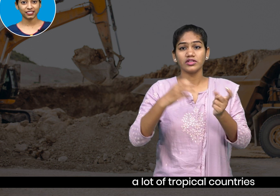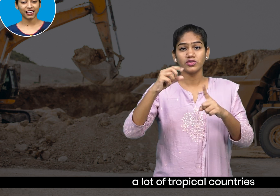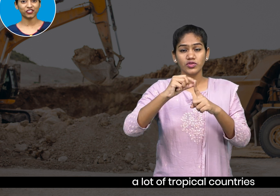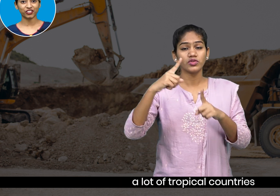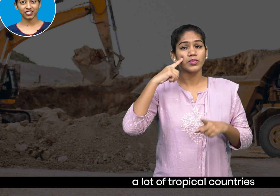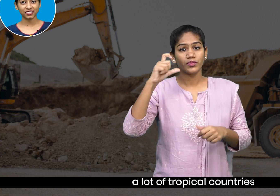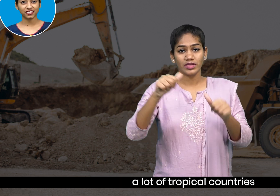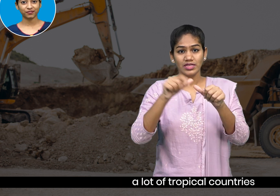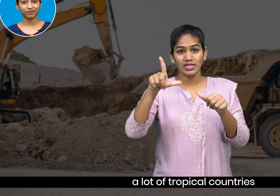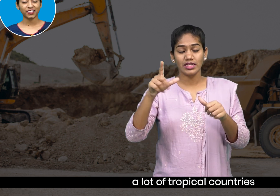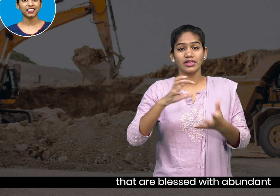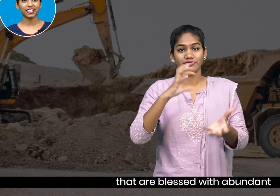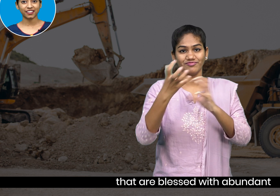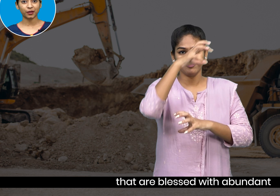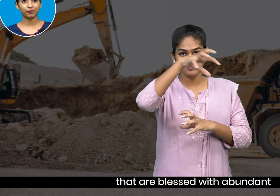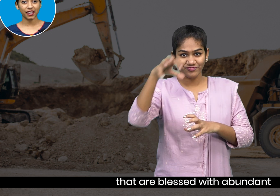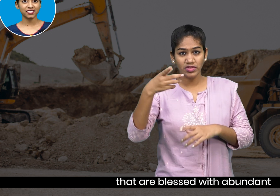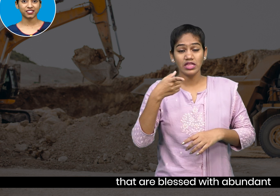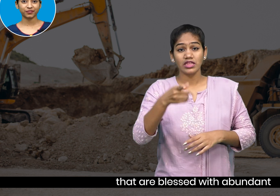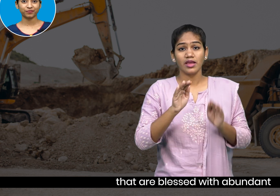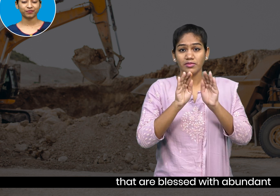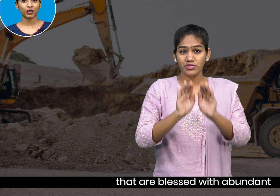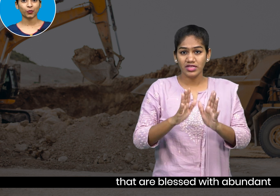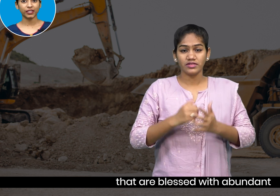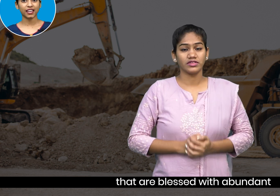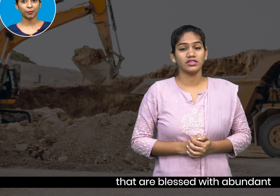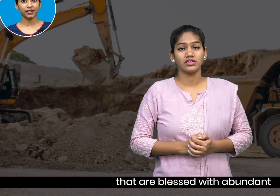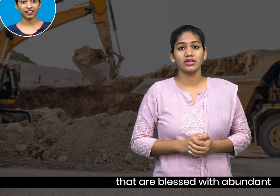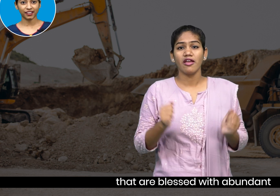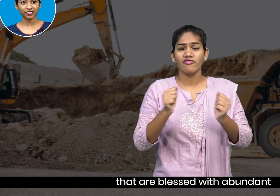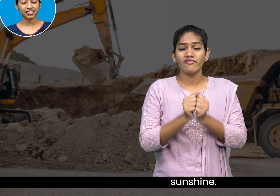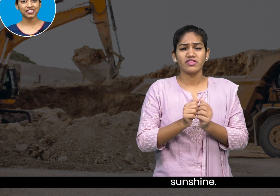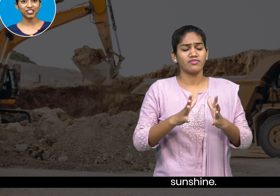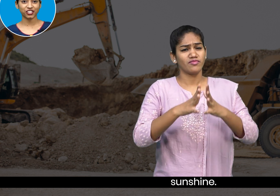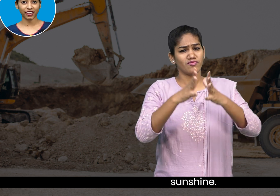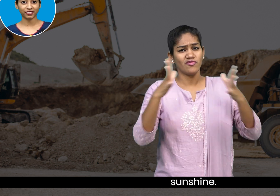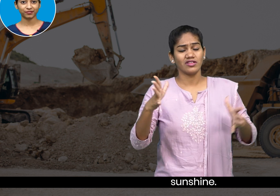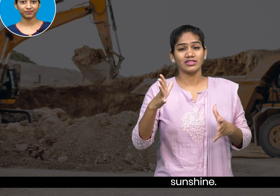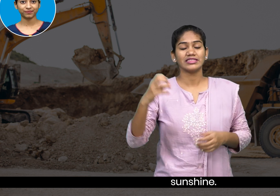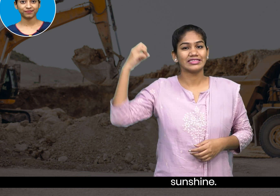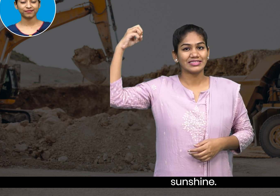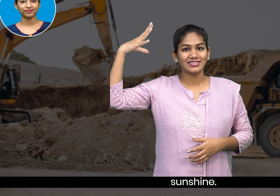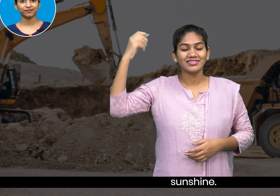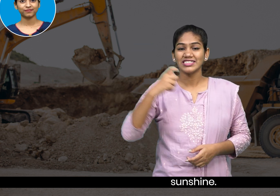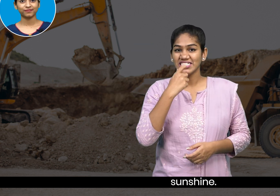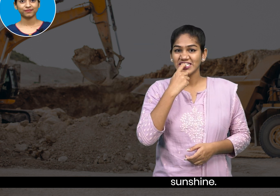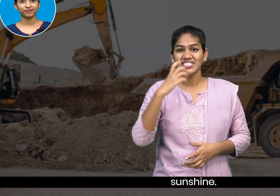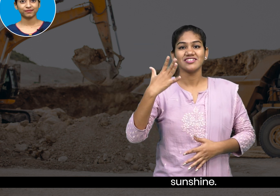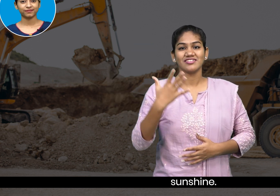tropical countries that are blessed with abundant sunshine.